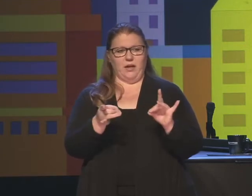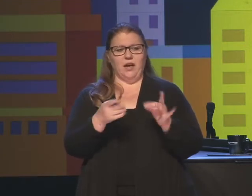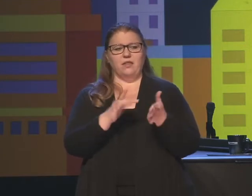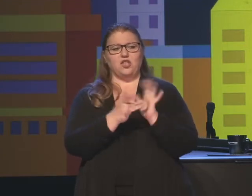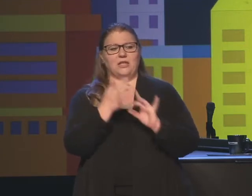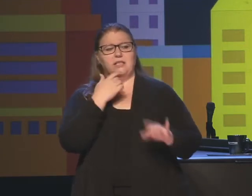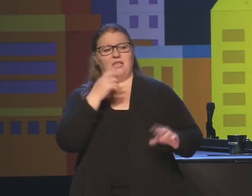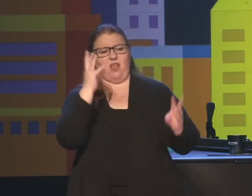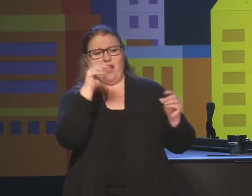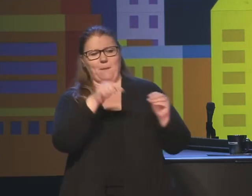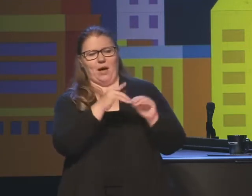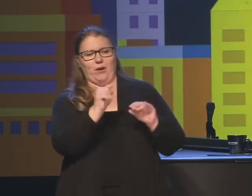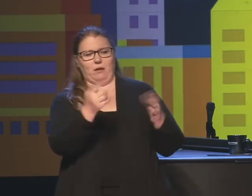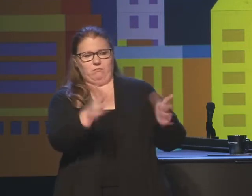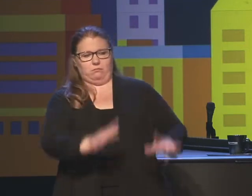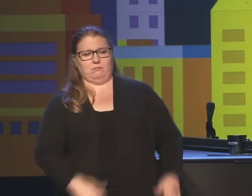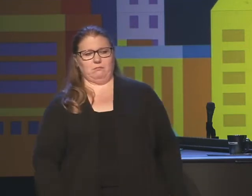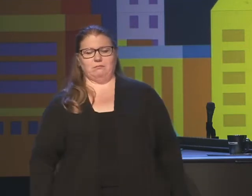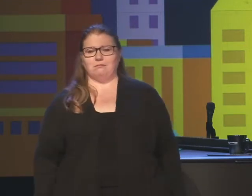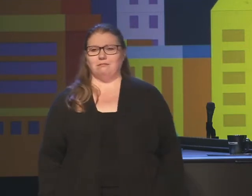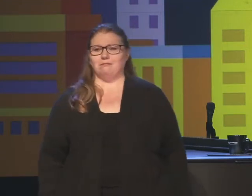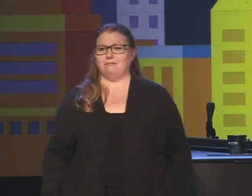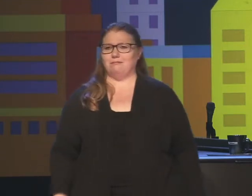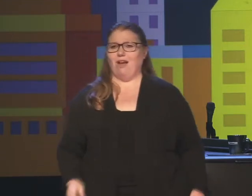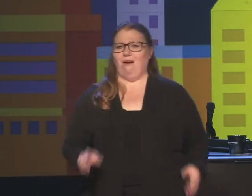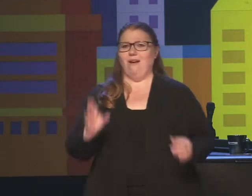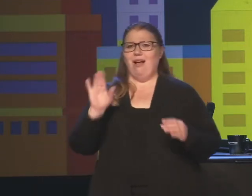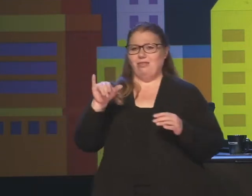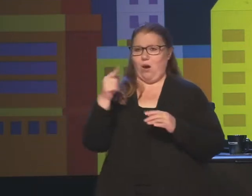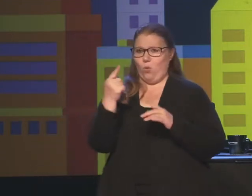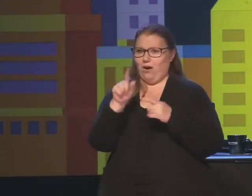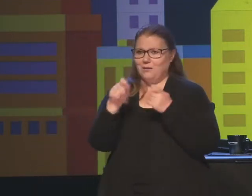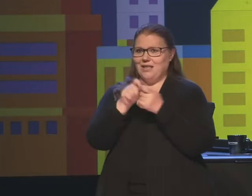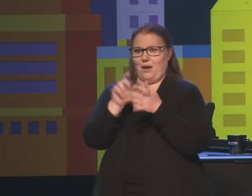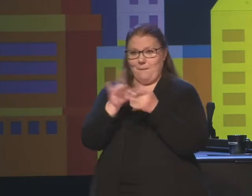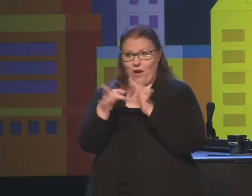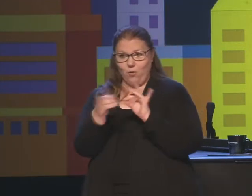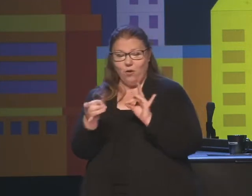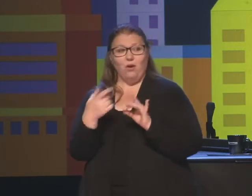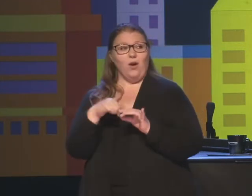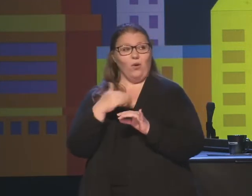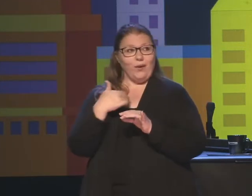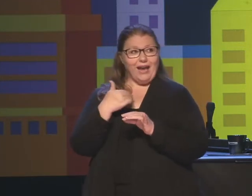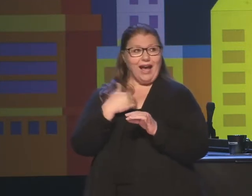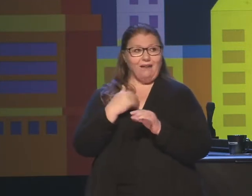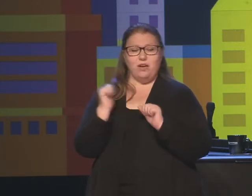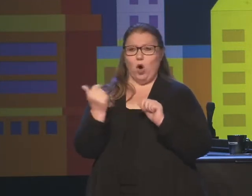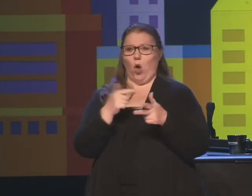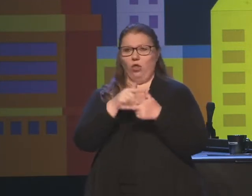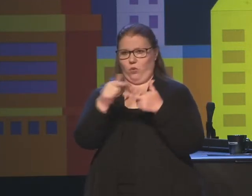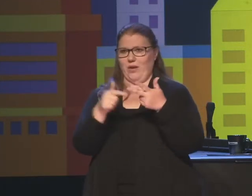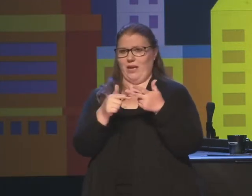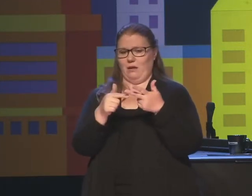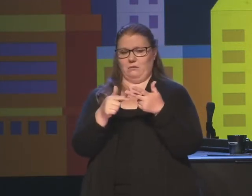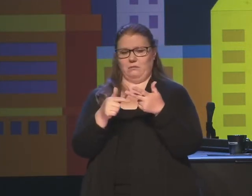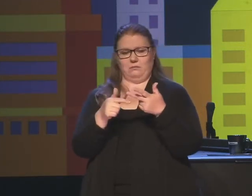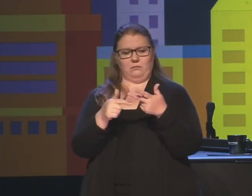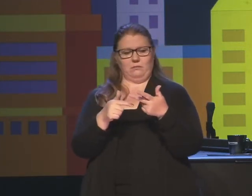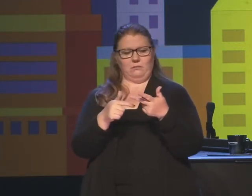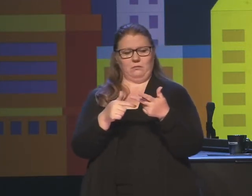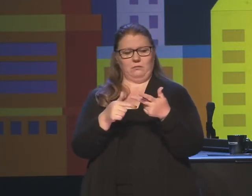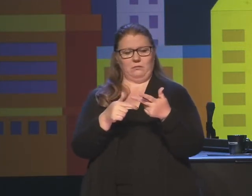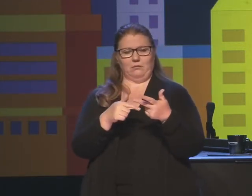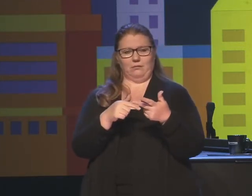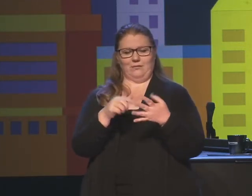it. And that's what it would be. Now, this one in particular parable is one that we have in all three of the Gospels, right? All the Gospel